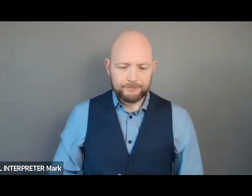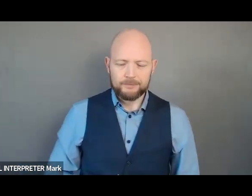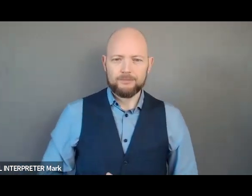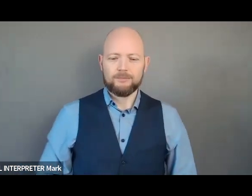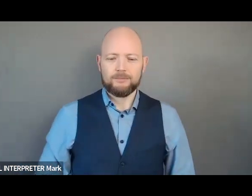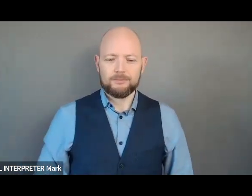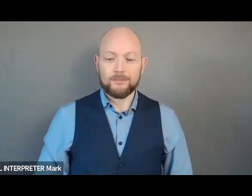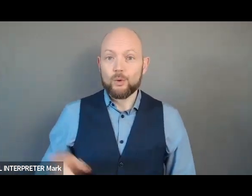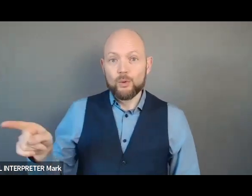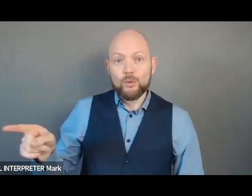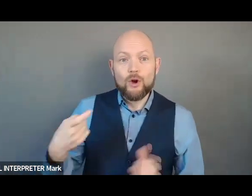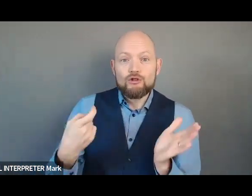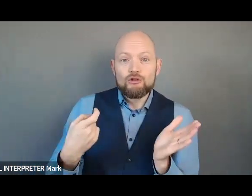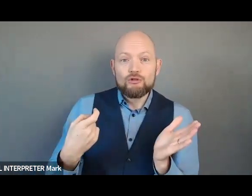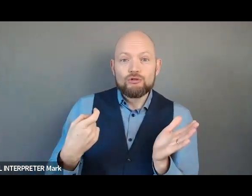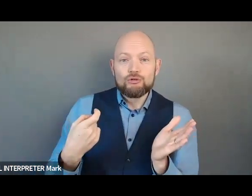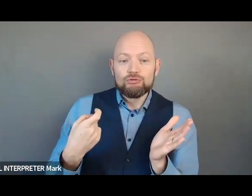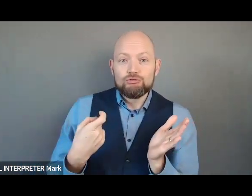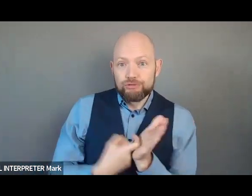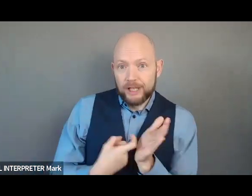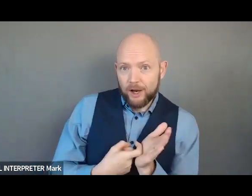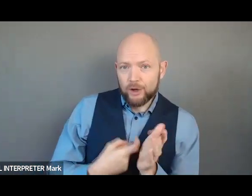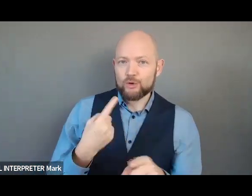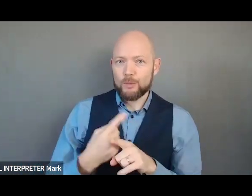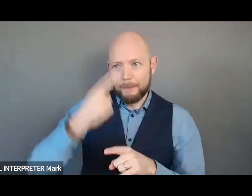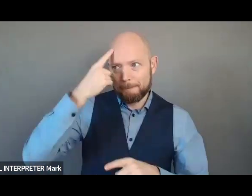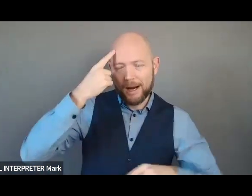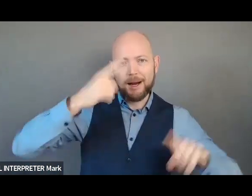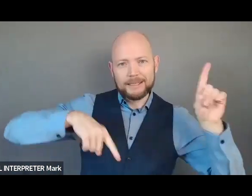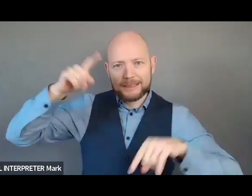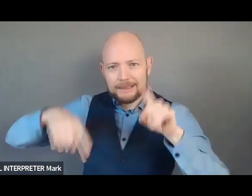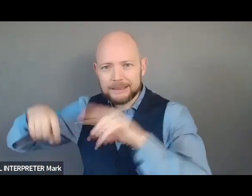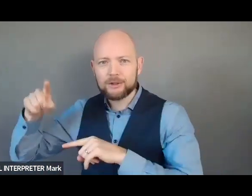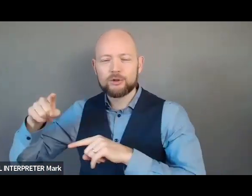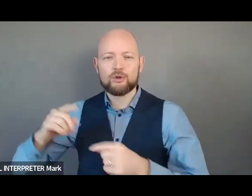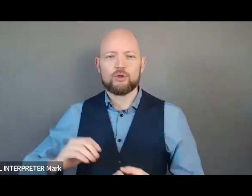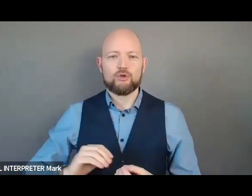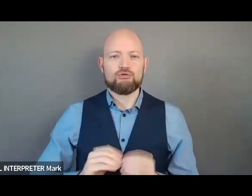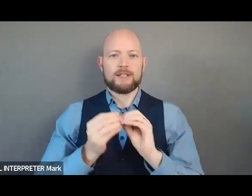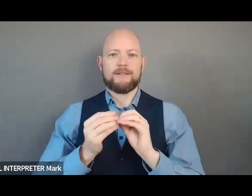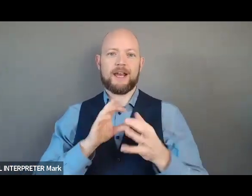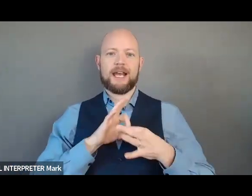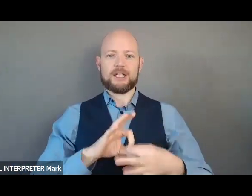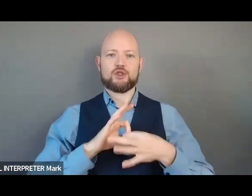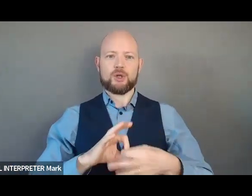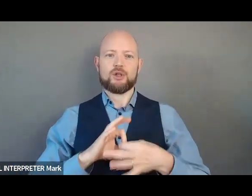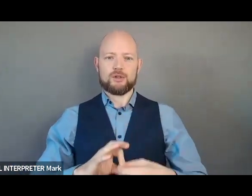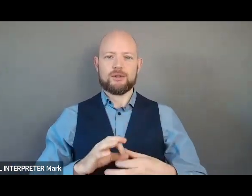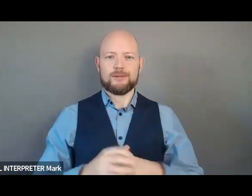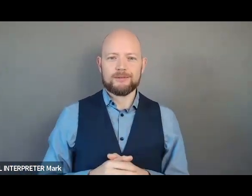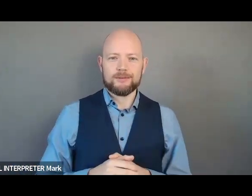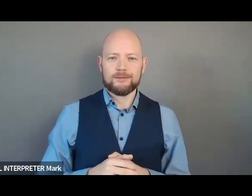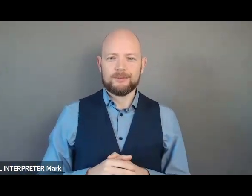So yeah, we've got Ria now, who's going to speak about Divergent Minds in the archive, creative engagement with the archive as